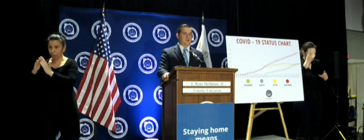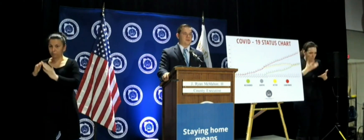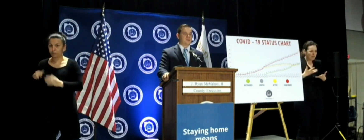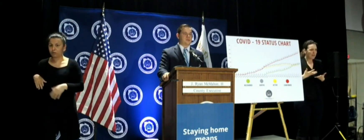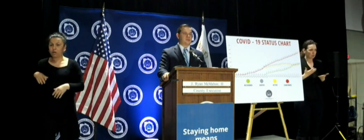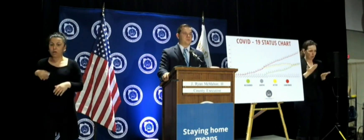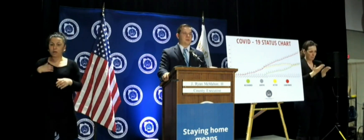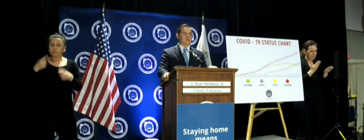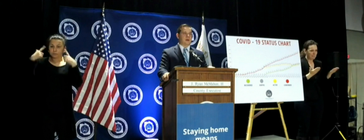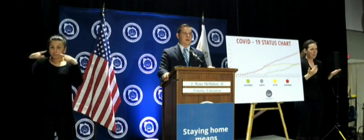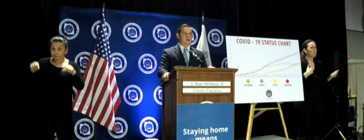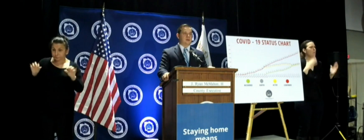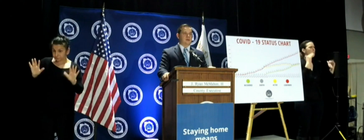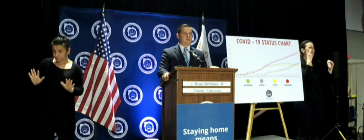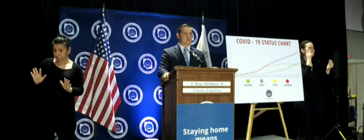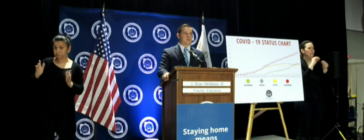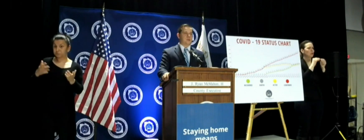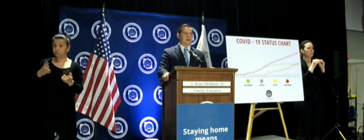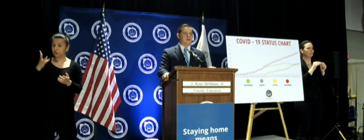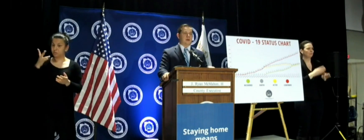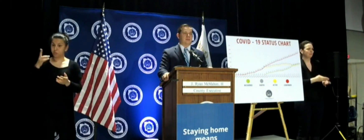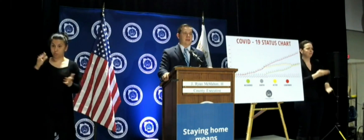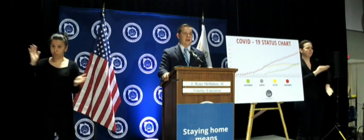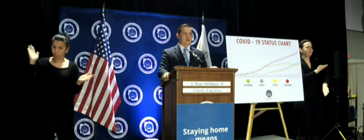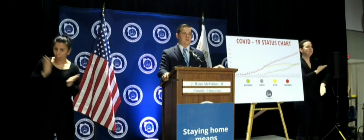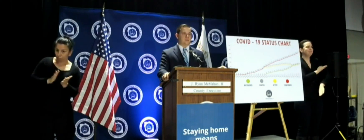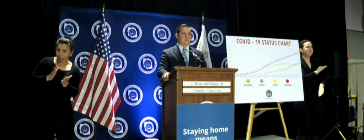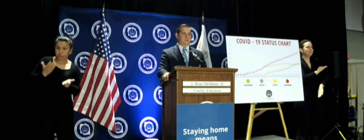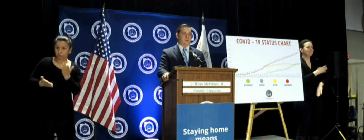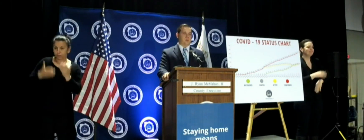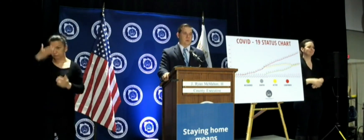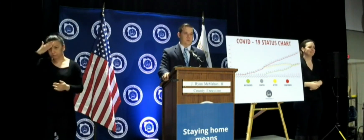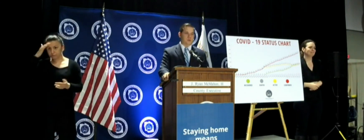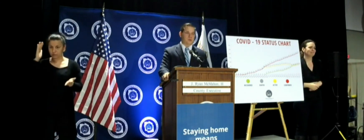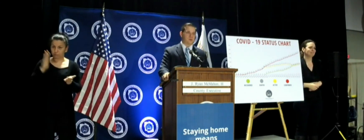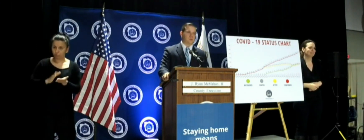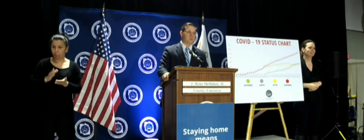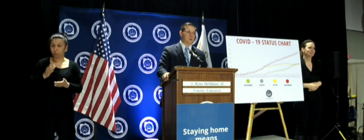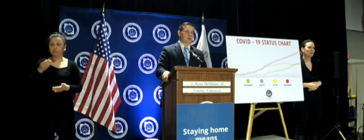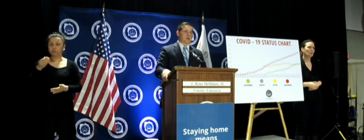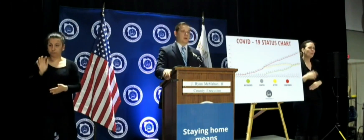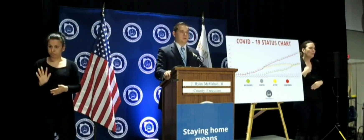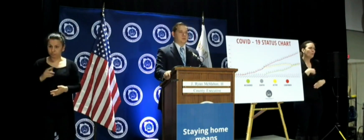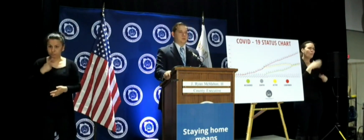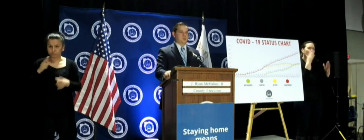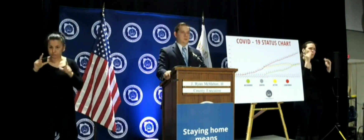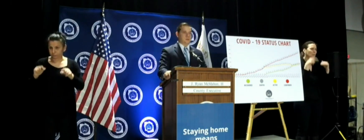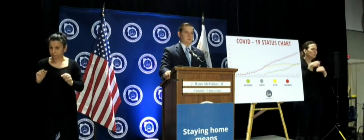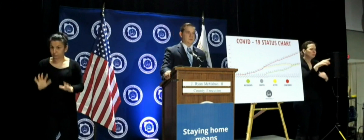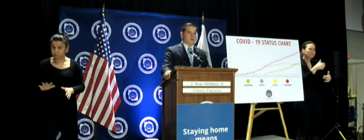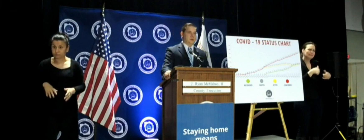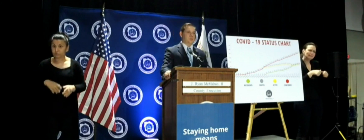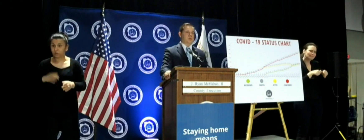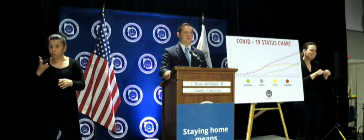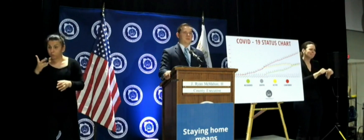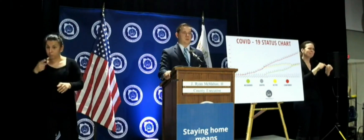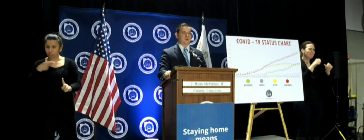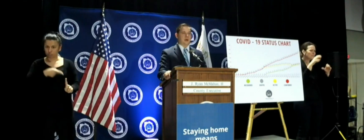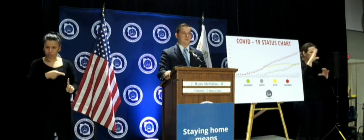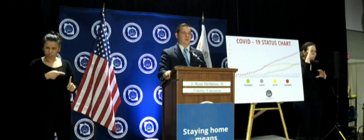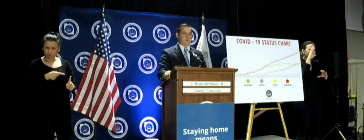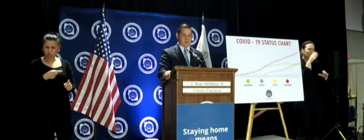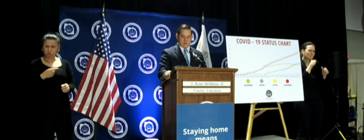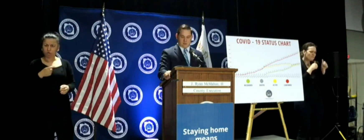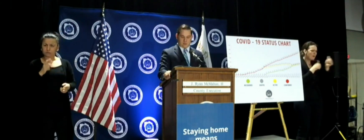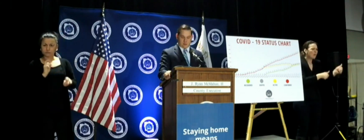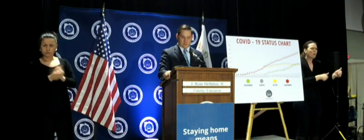Everything, all the decisions being made should be made around data from the public officials. And those briefings, you hear